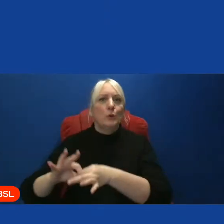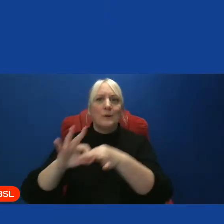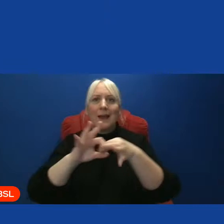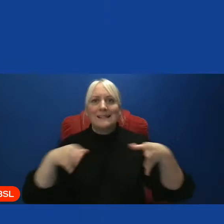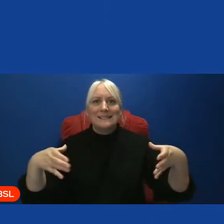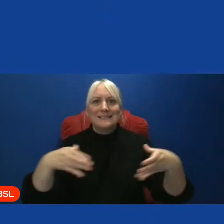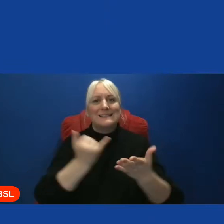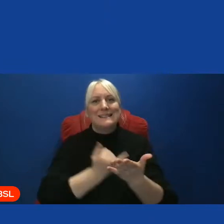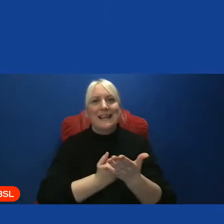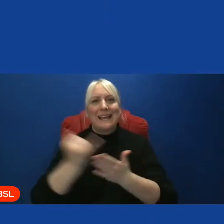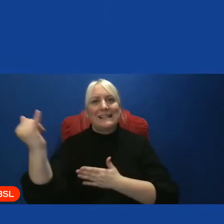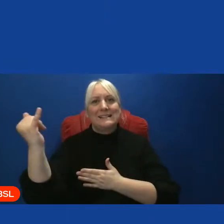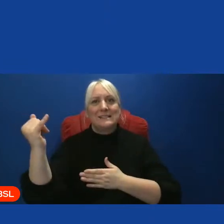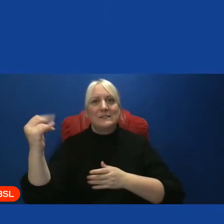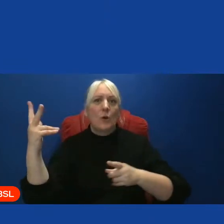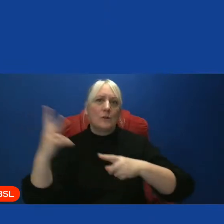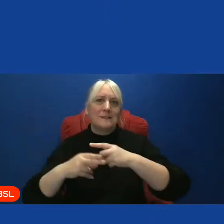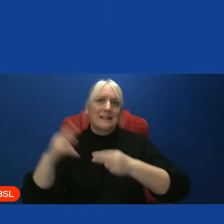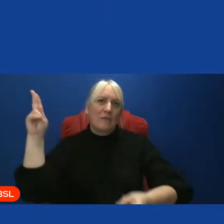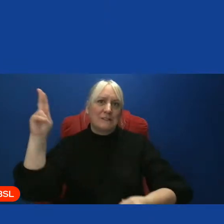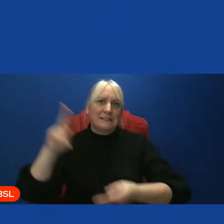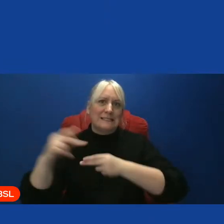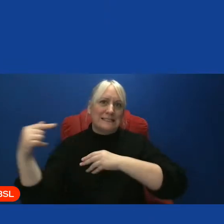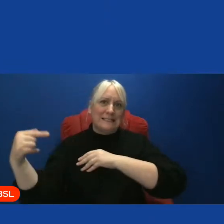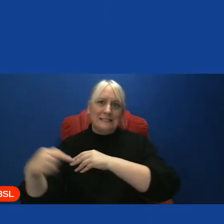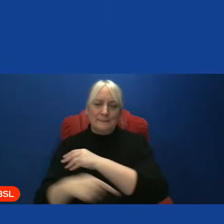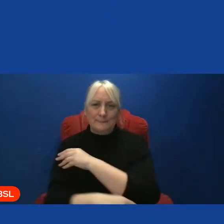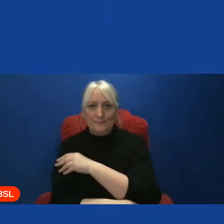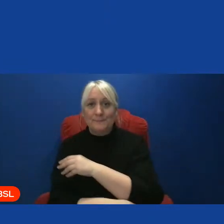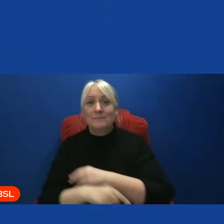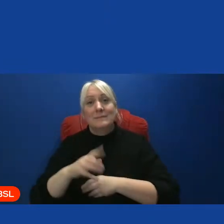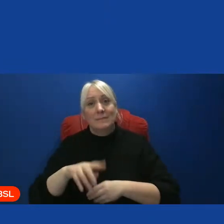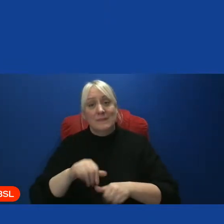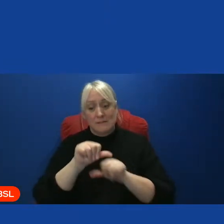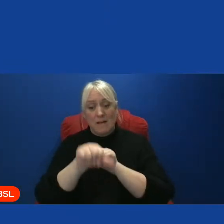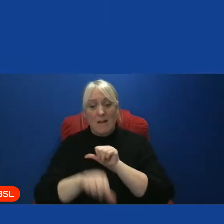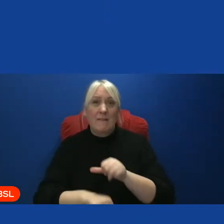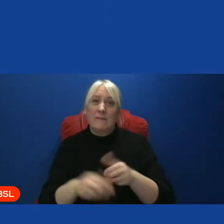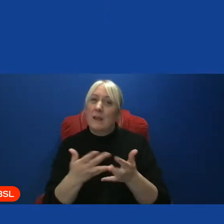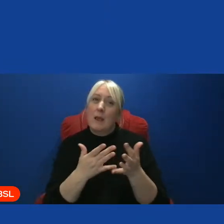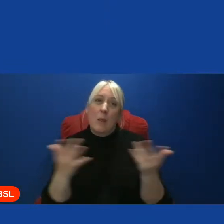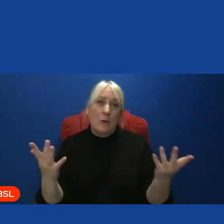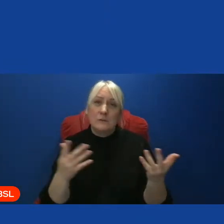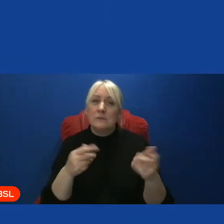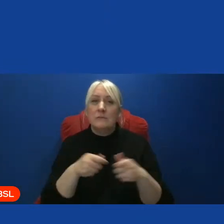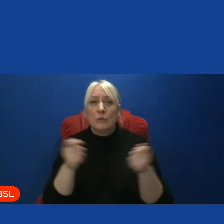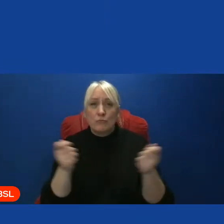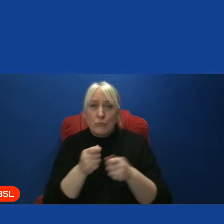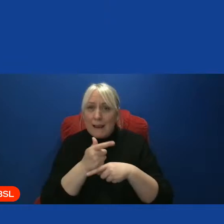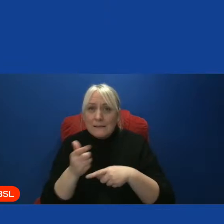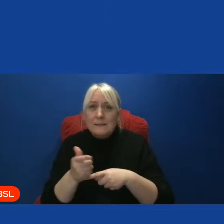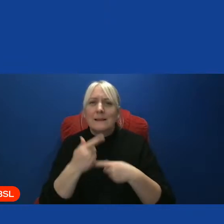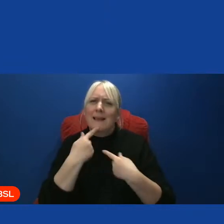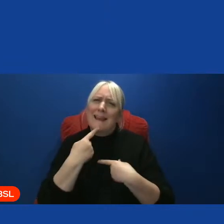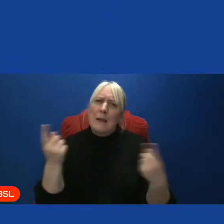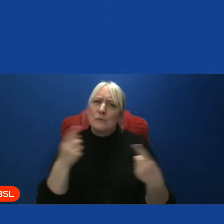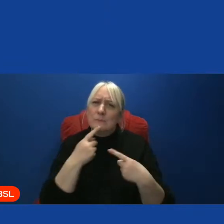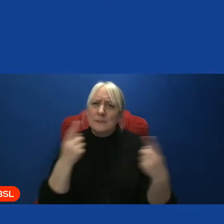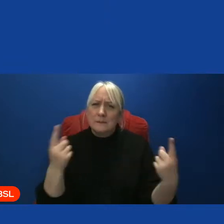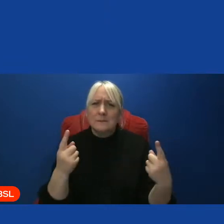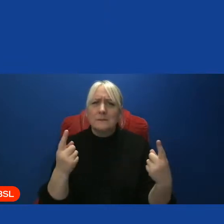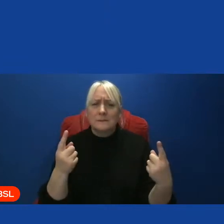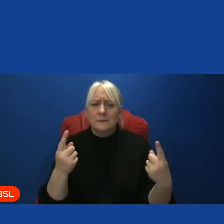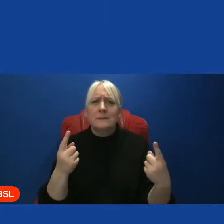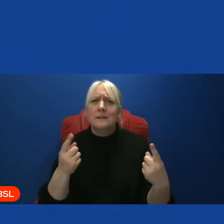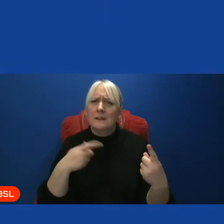this comes following recent announcements and press stories about what can only be described as a really worrying